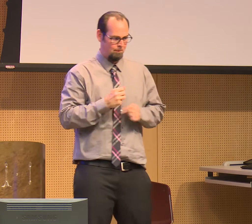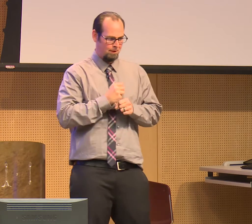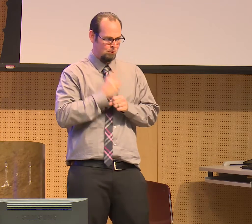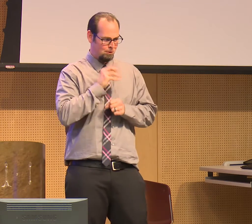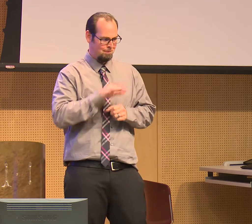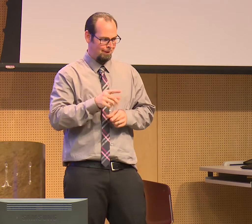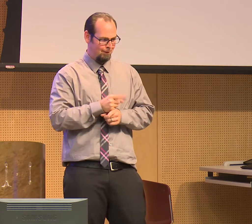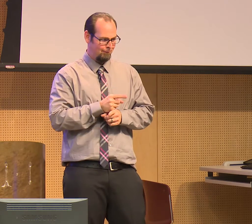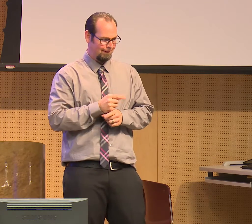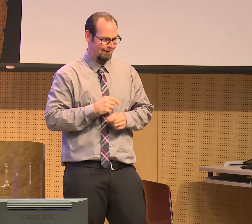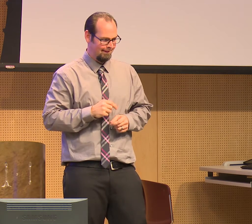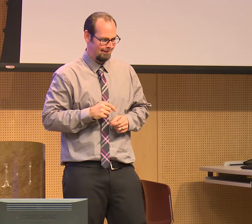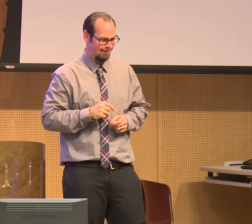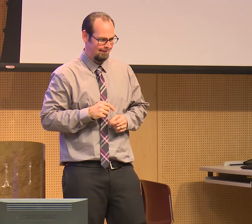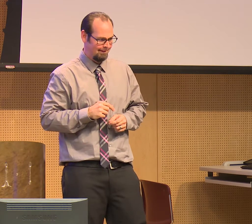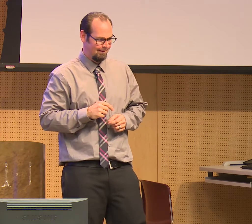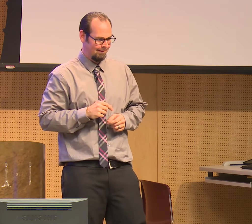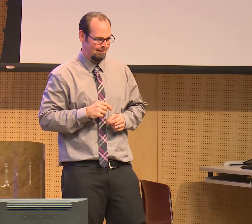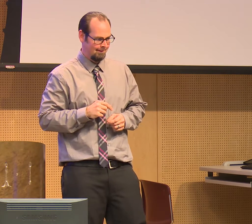I want to make sure the spelling's right.